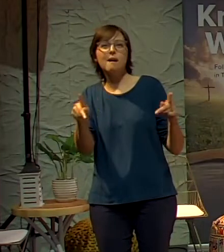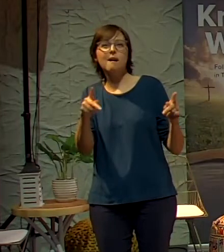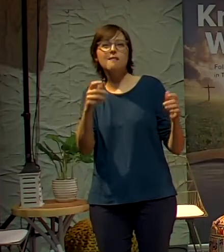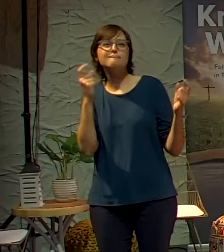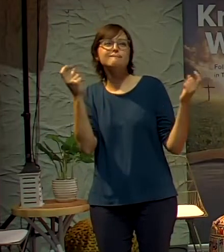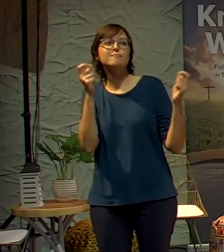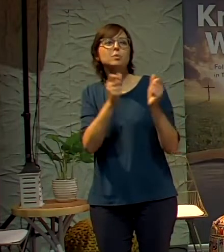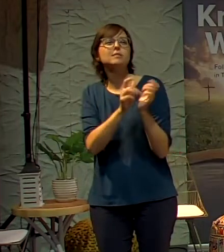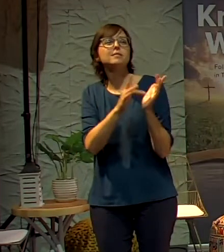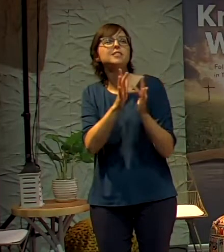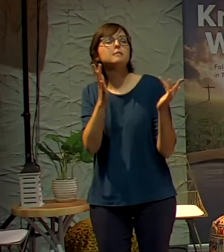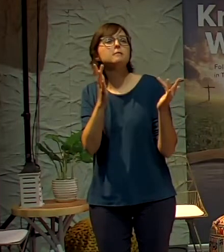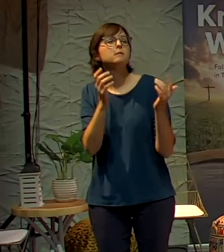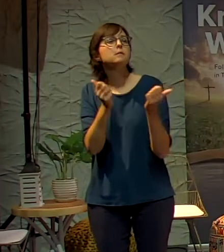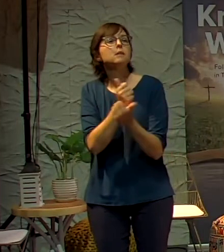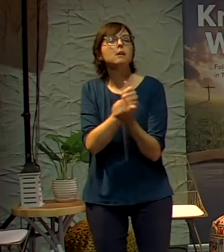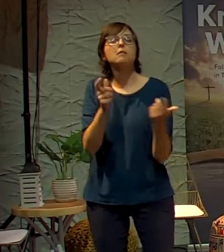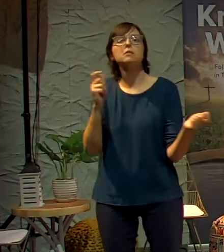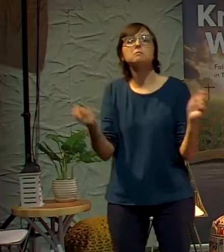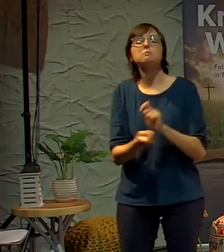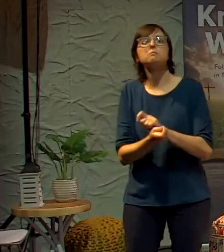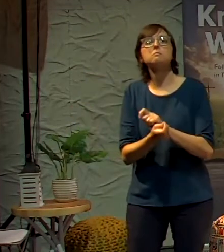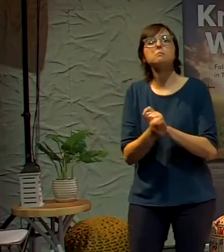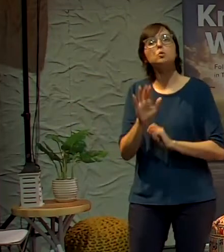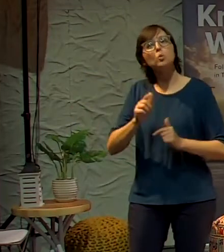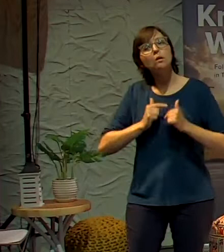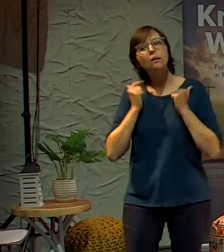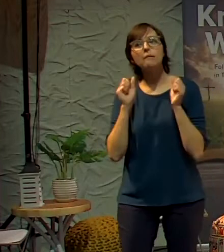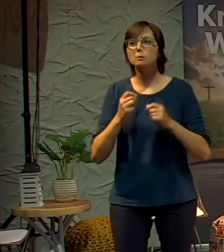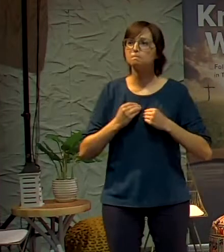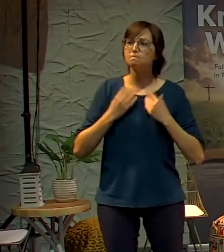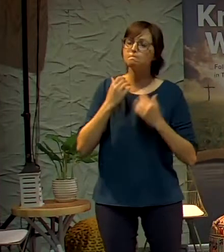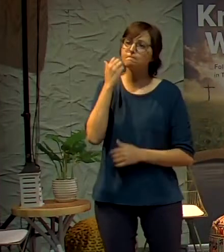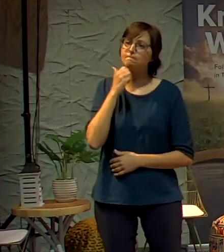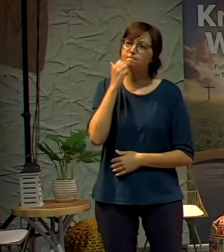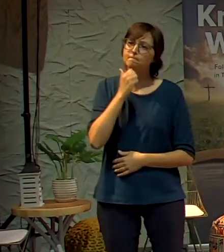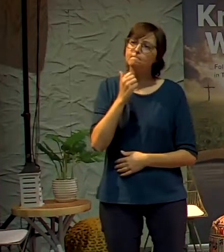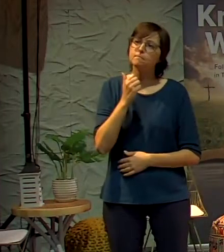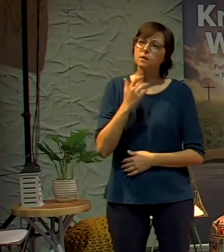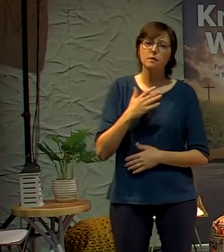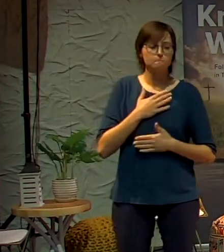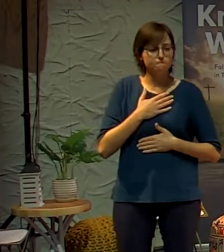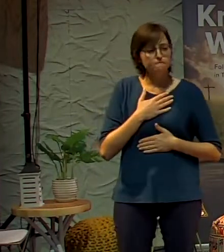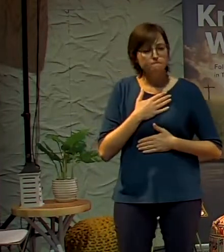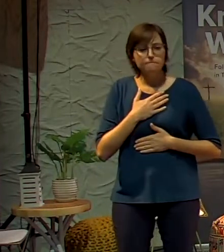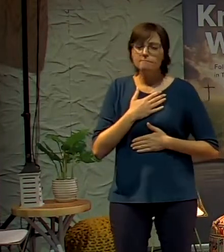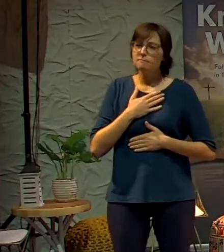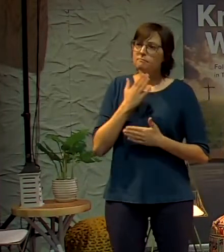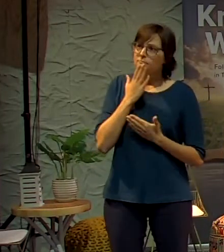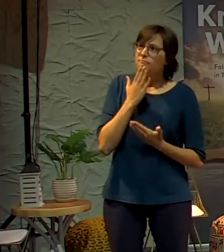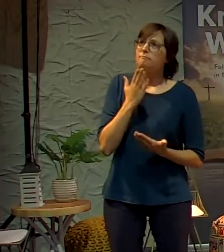everything. It can fuel your life daily with a sense of gratitude and